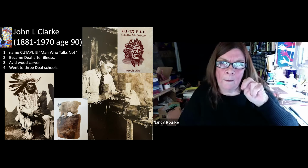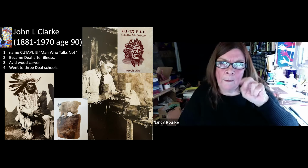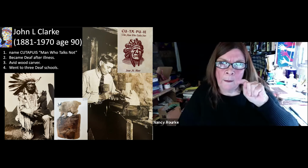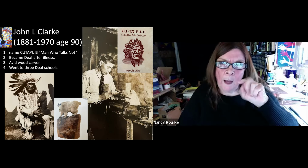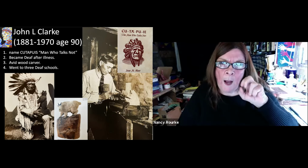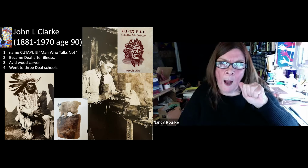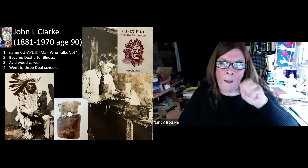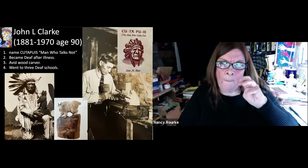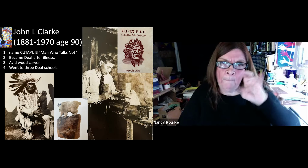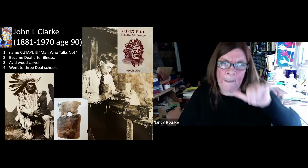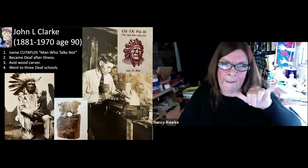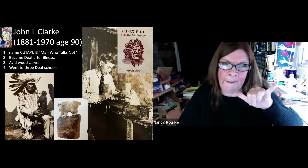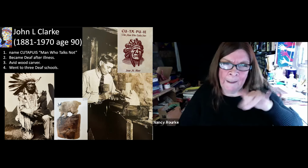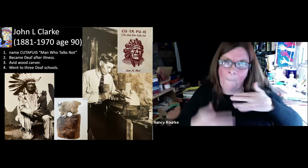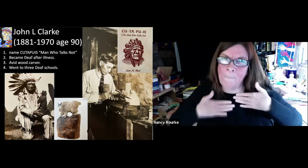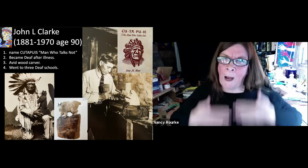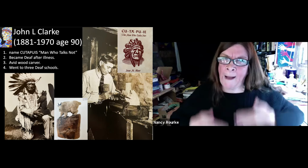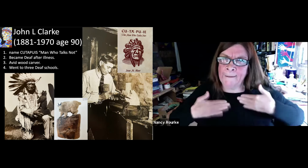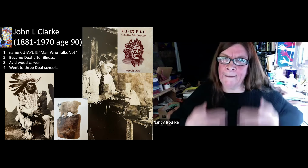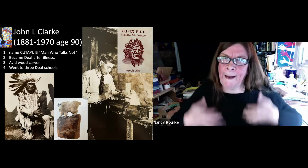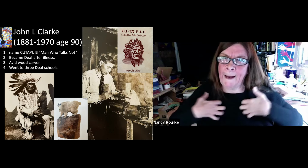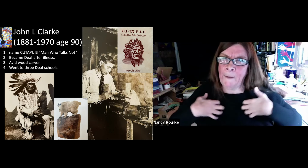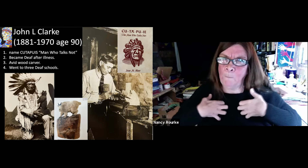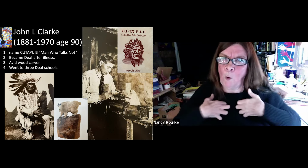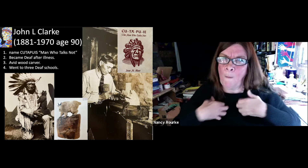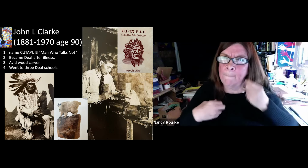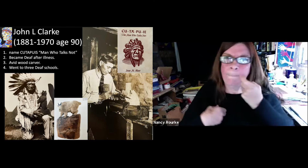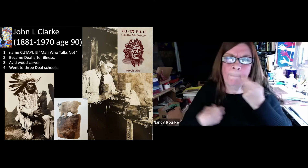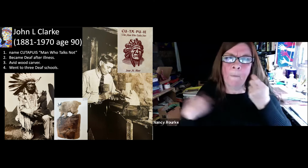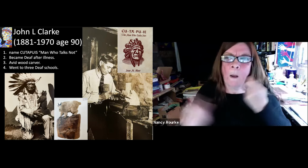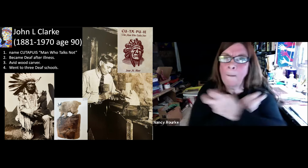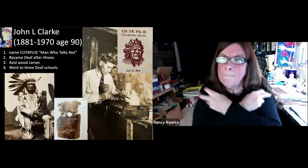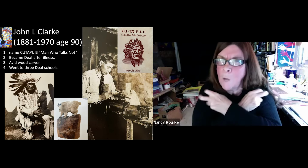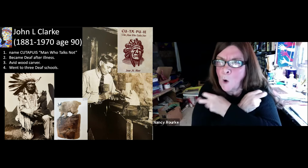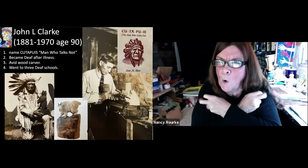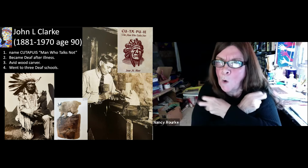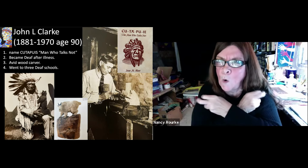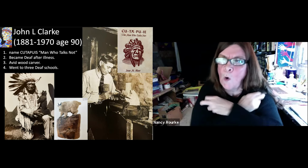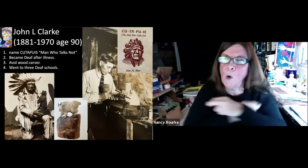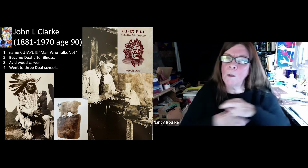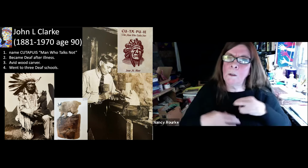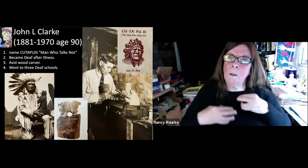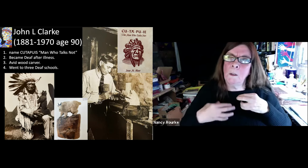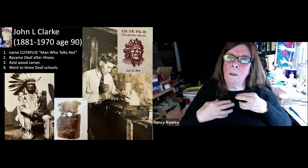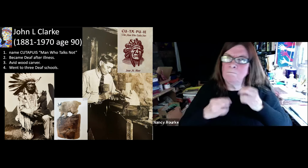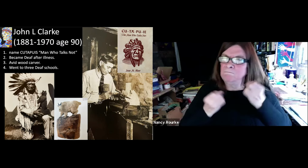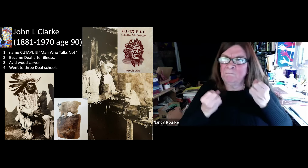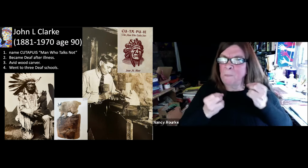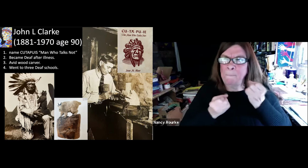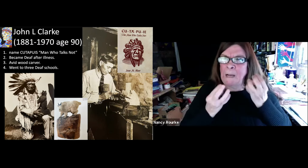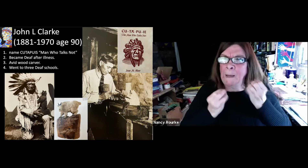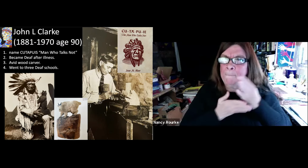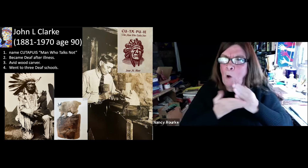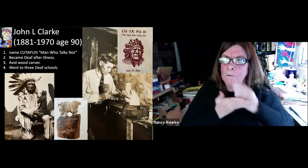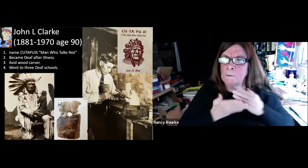It was there that John. Learned about. Anatomy of animals. He